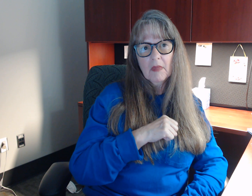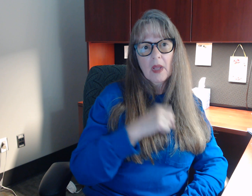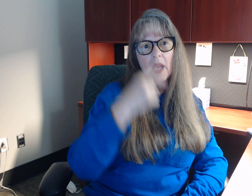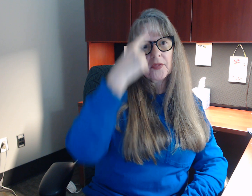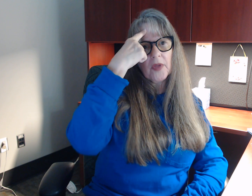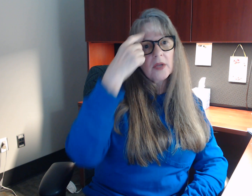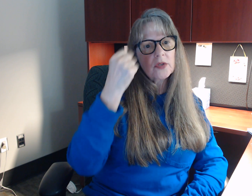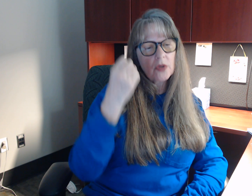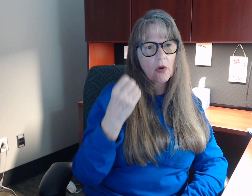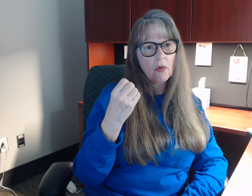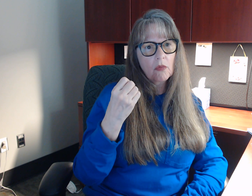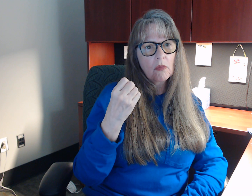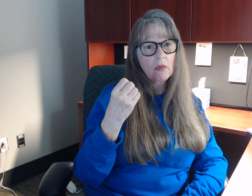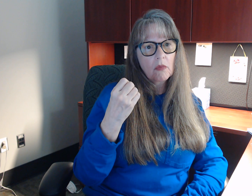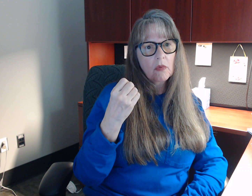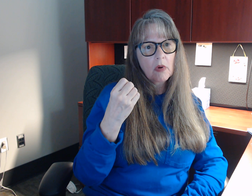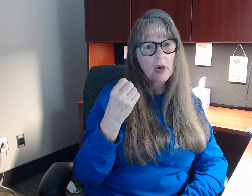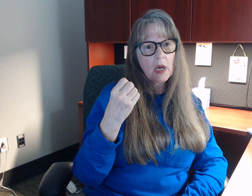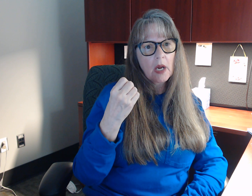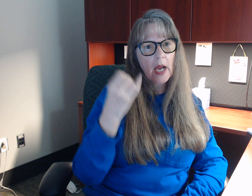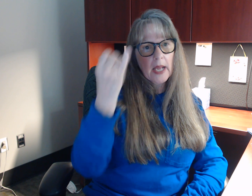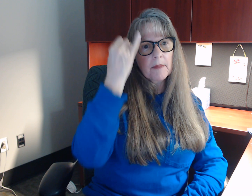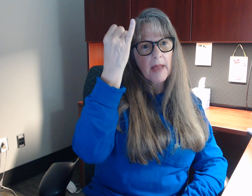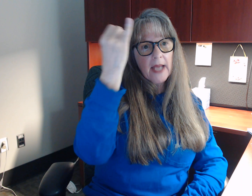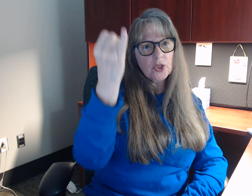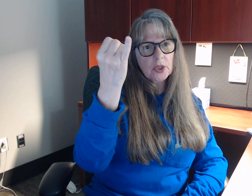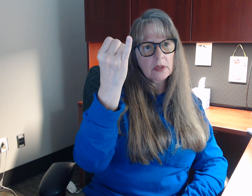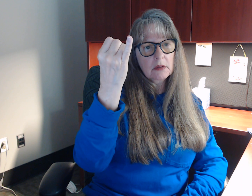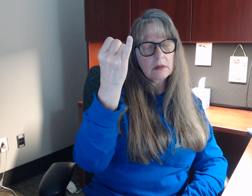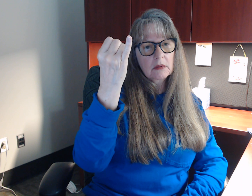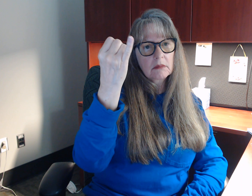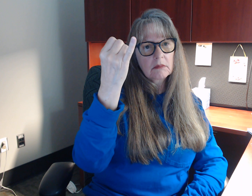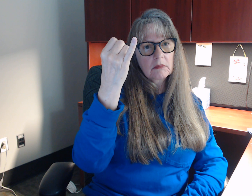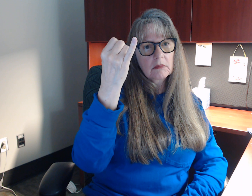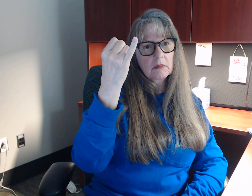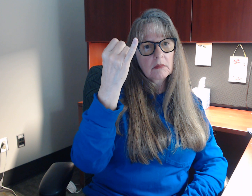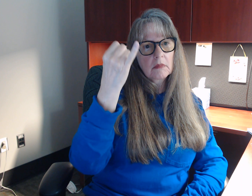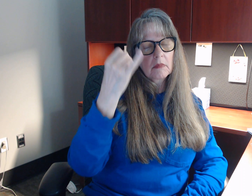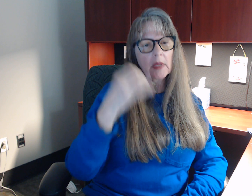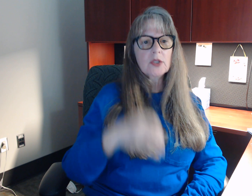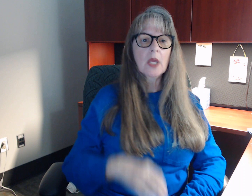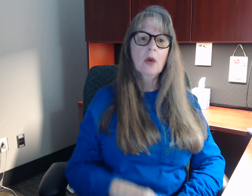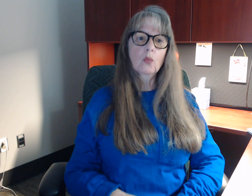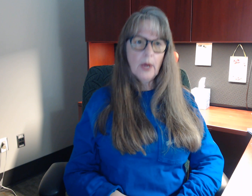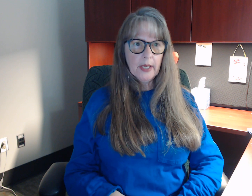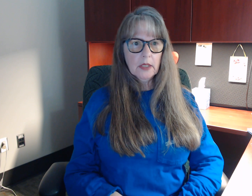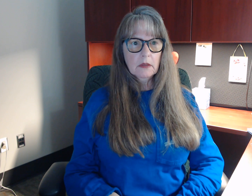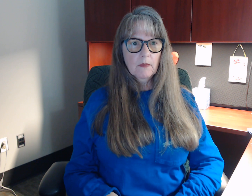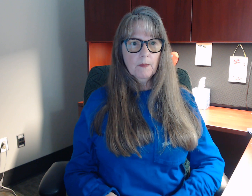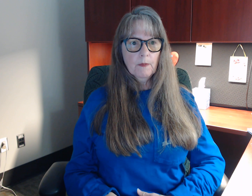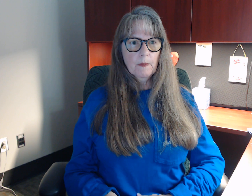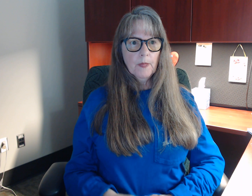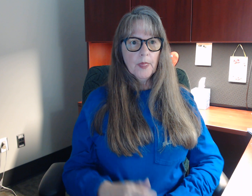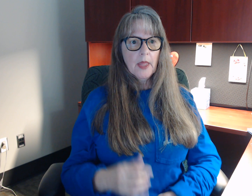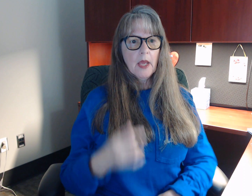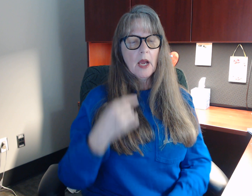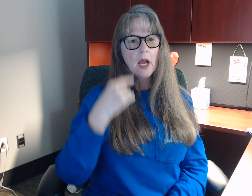I thought so, I imagine. That's reckon. I